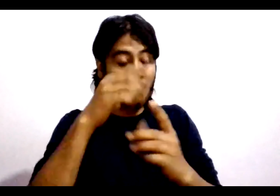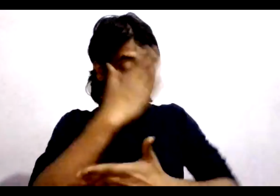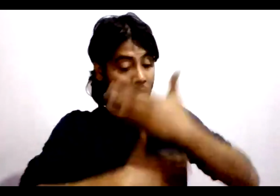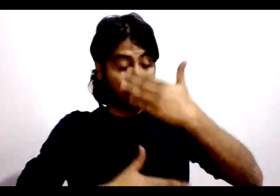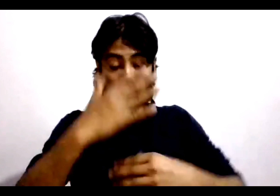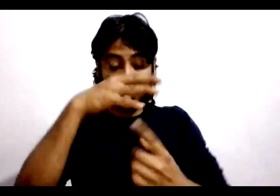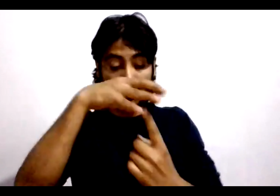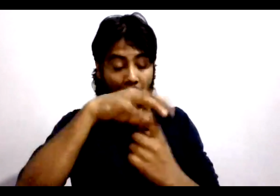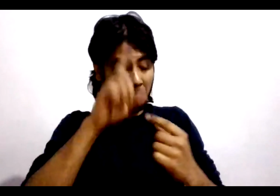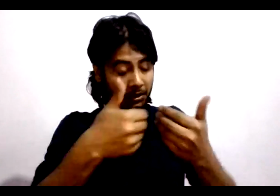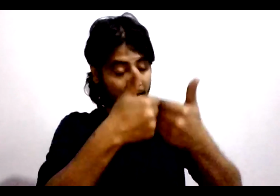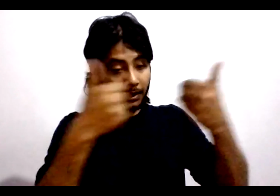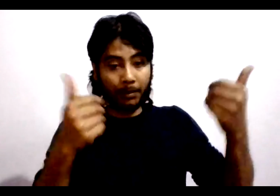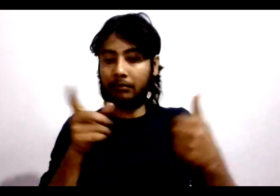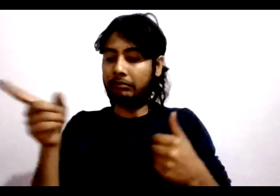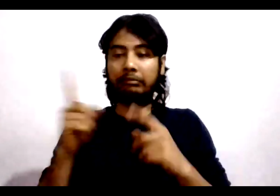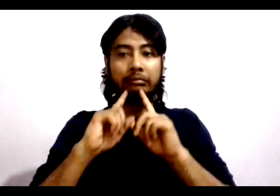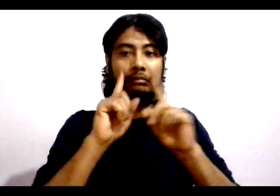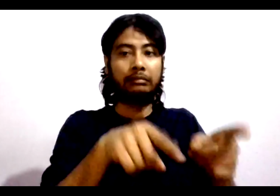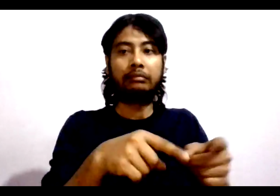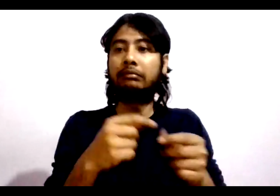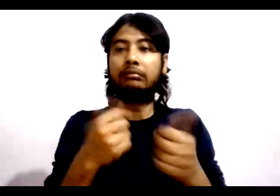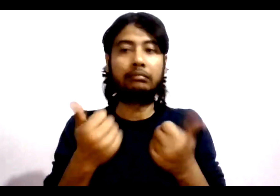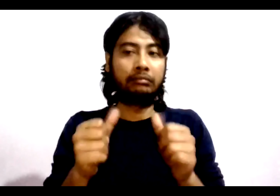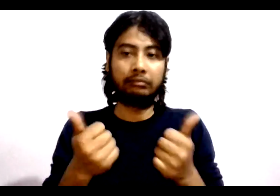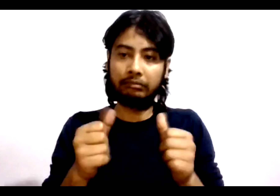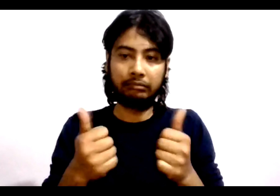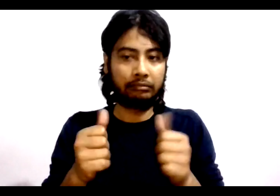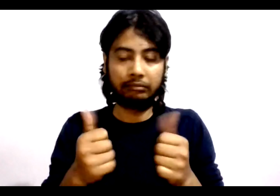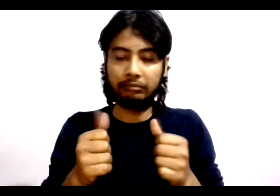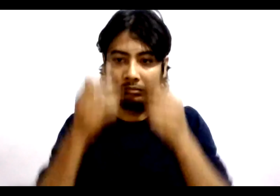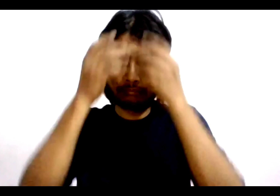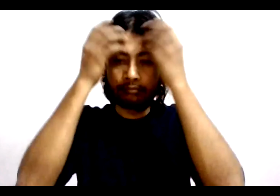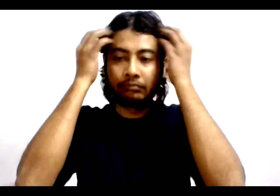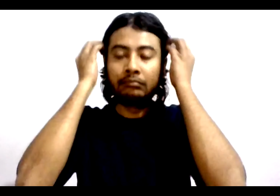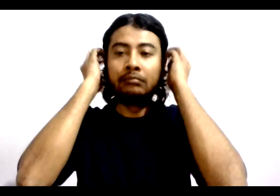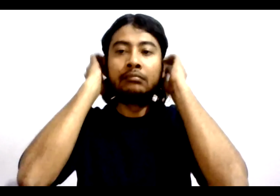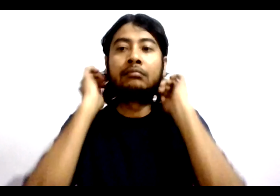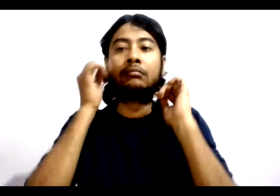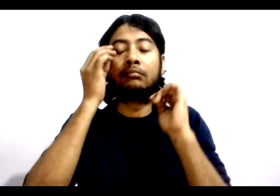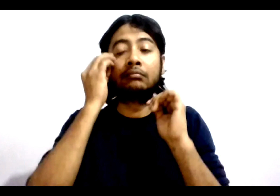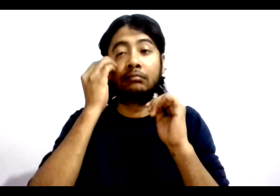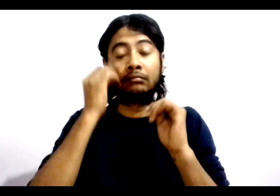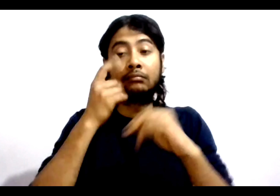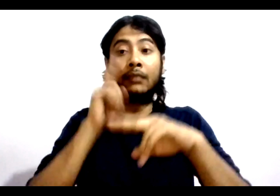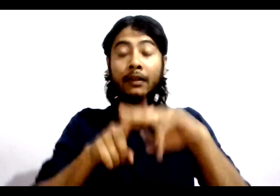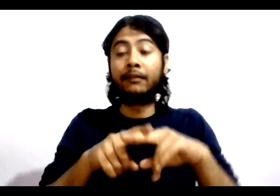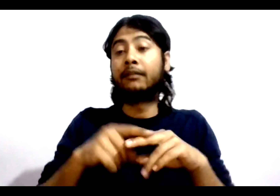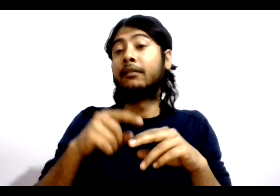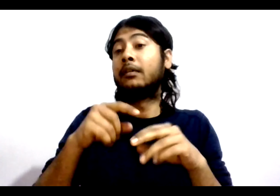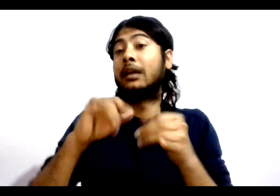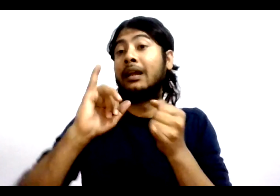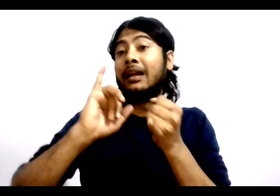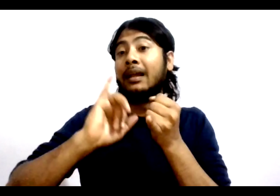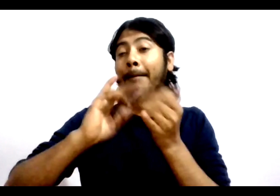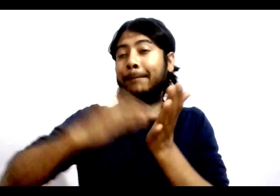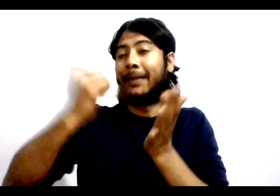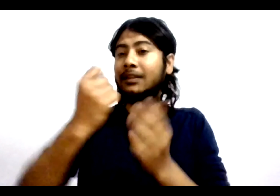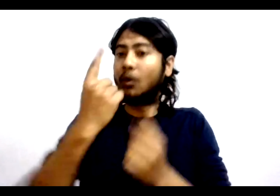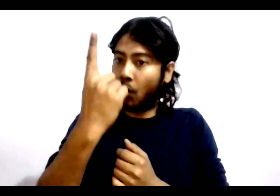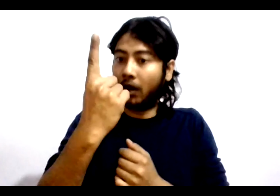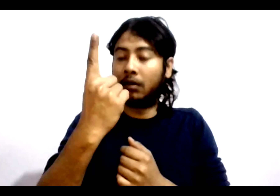or being merged or to a certain department, or both charges are given to one secretary or one minister. So